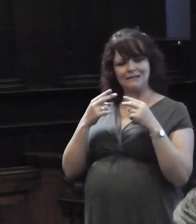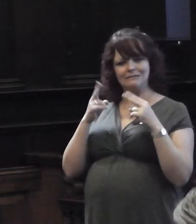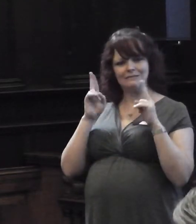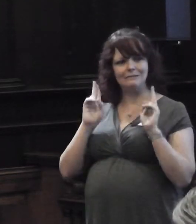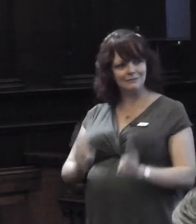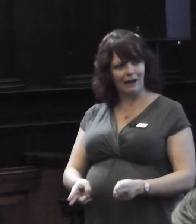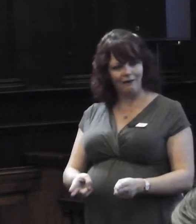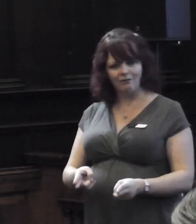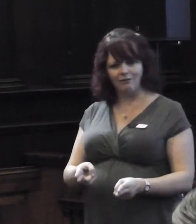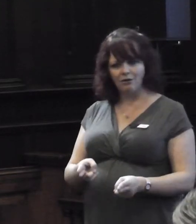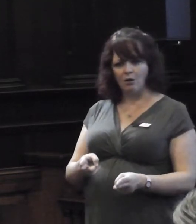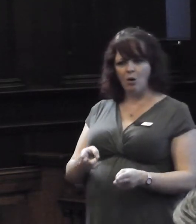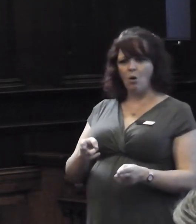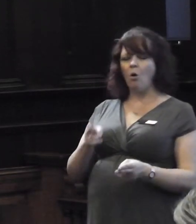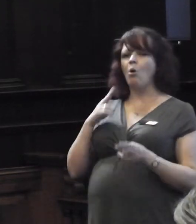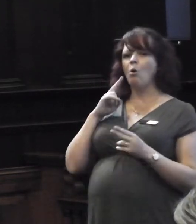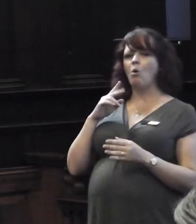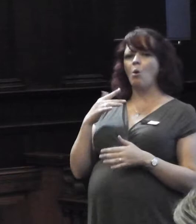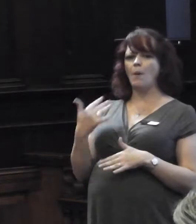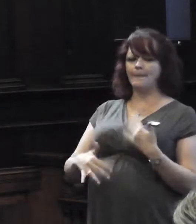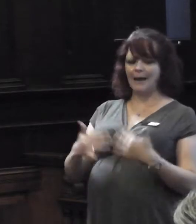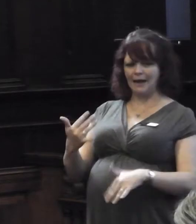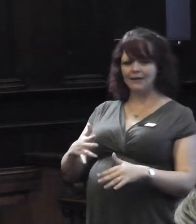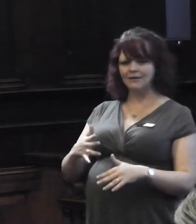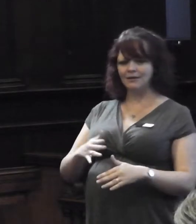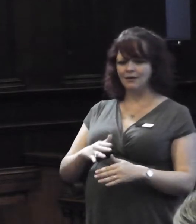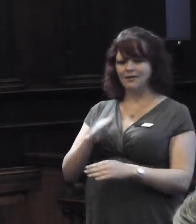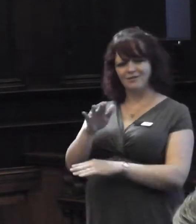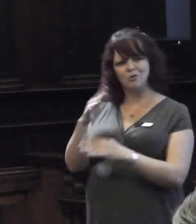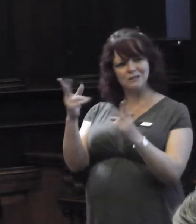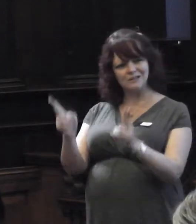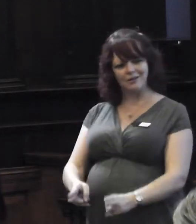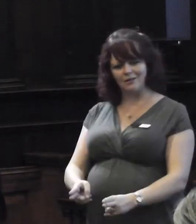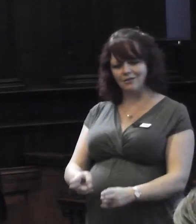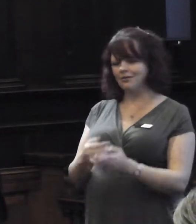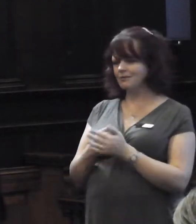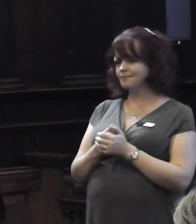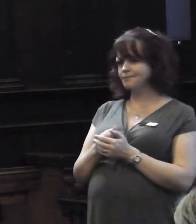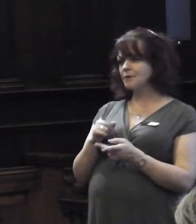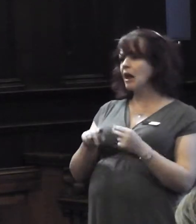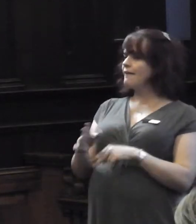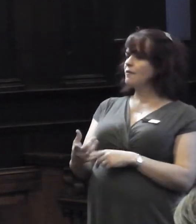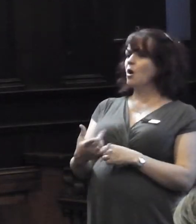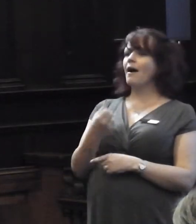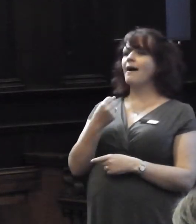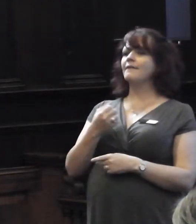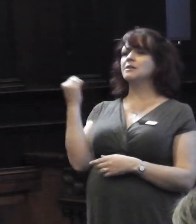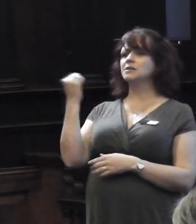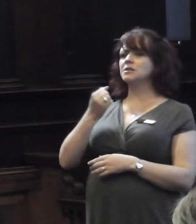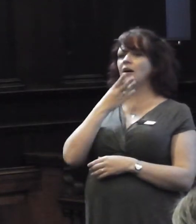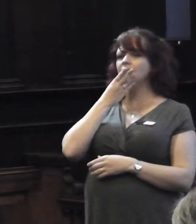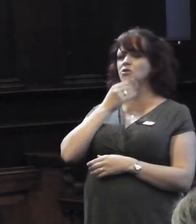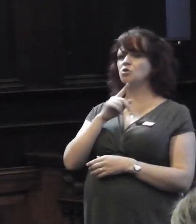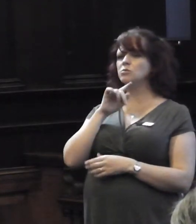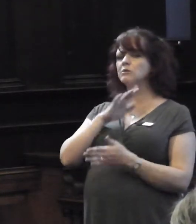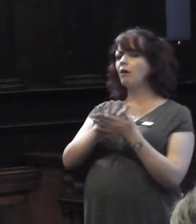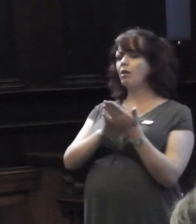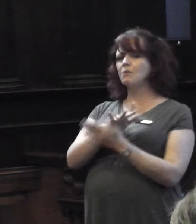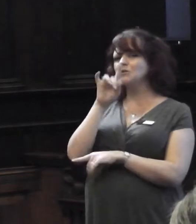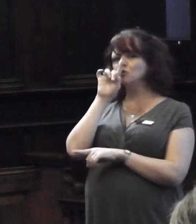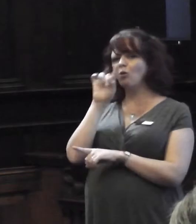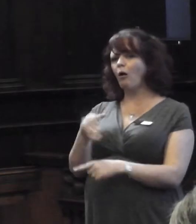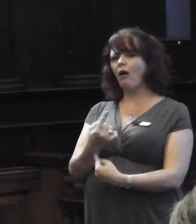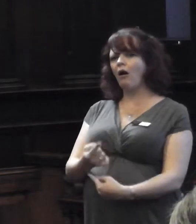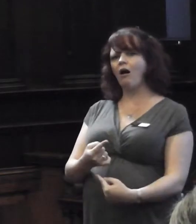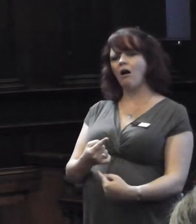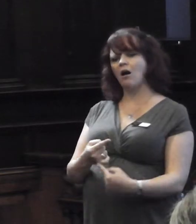instantaneously, shortly afterwards. If you carry a knife and use it, you can't